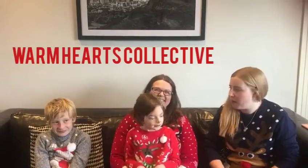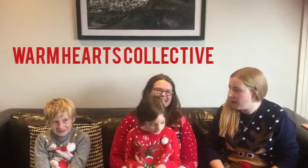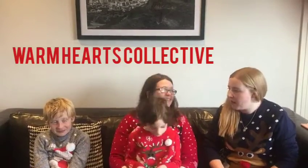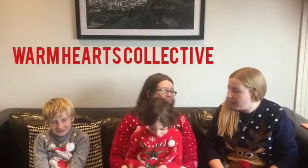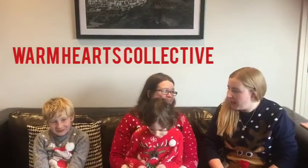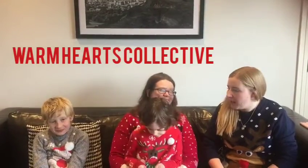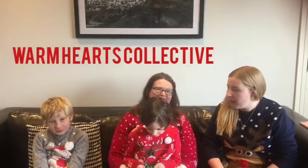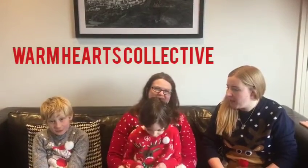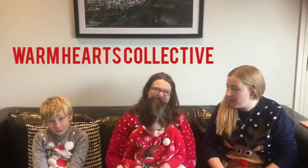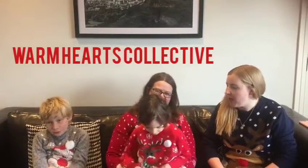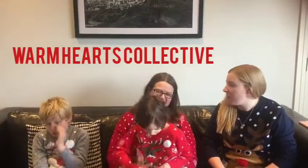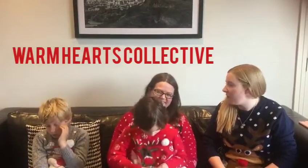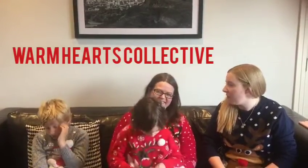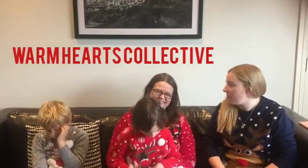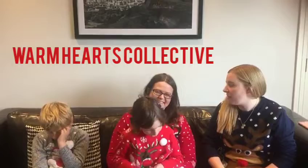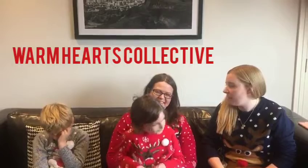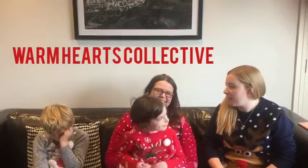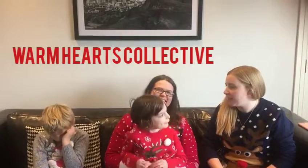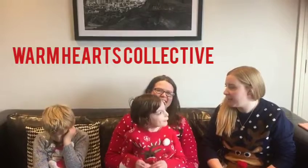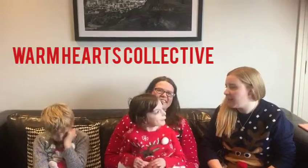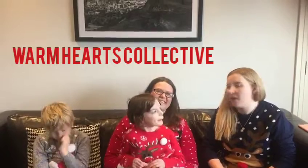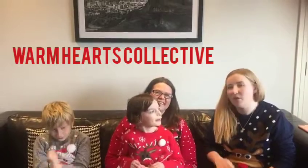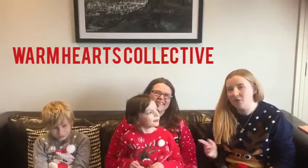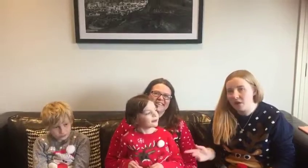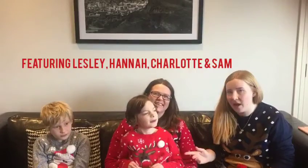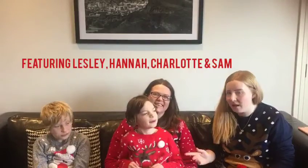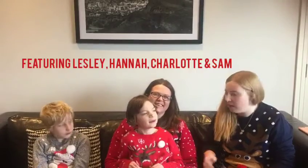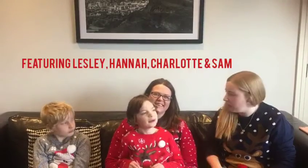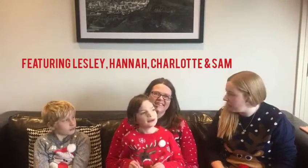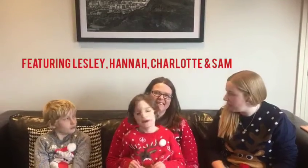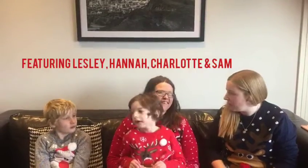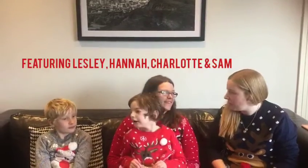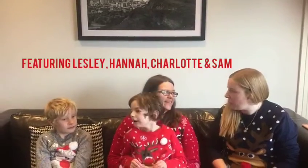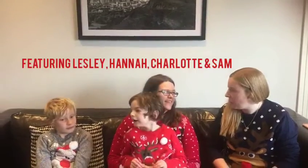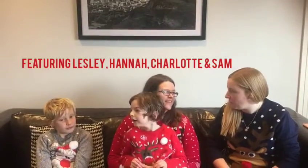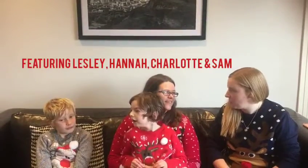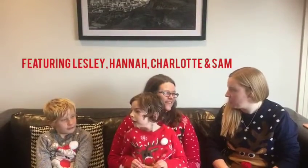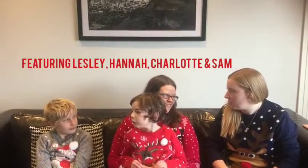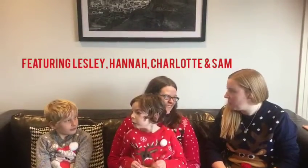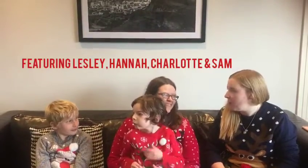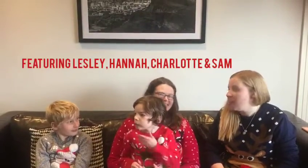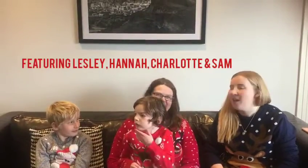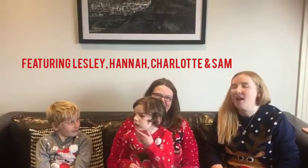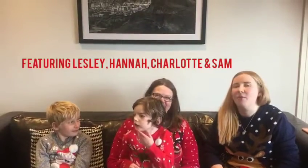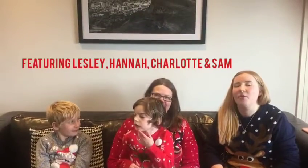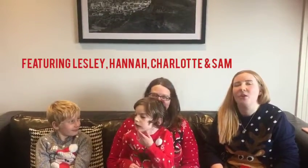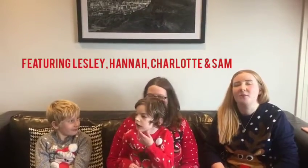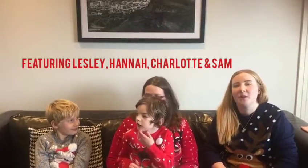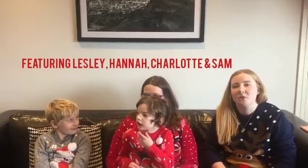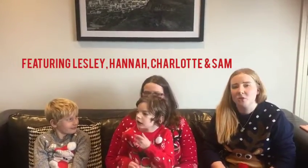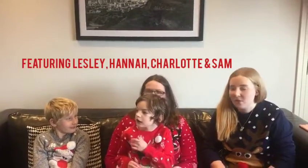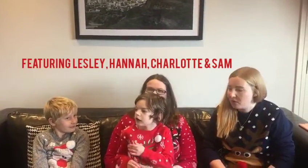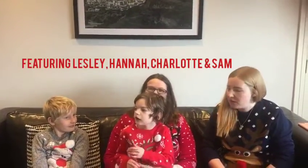morning. And I'm here with Lesley and her daughter Hannah, Lesley from Acorn to Oak. And we've got a special treat for you